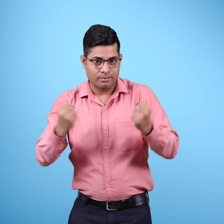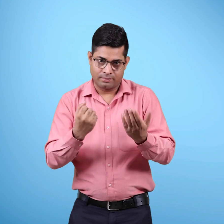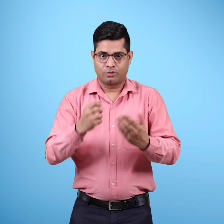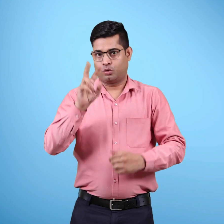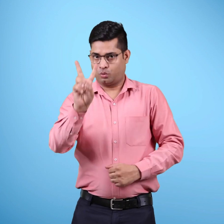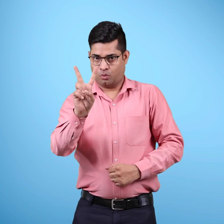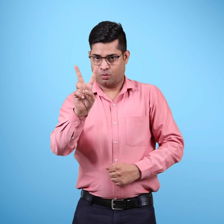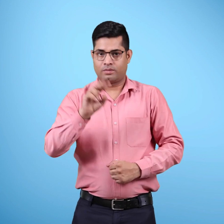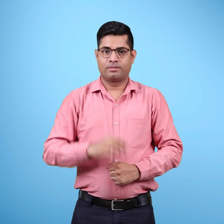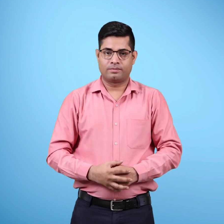Activity 2.